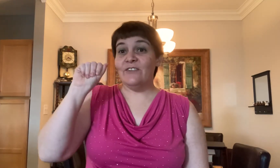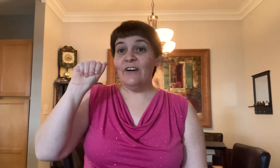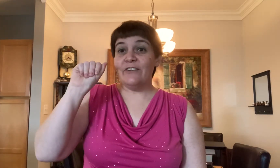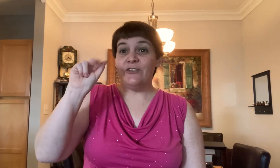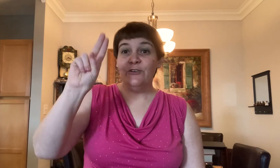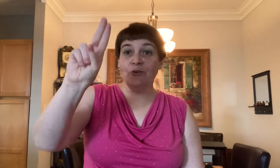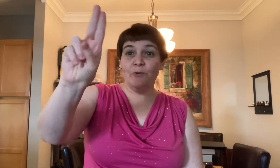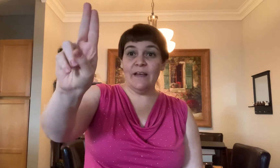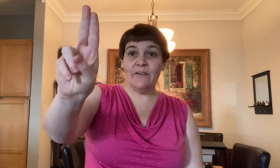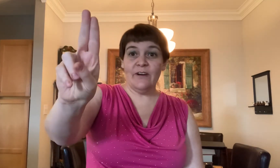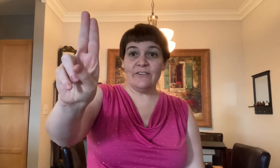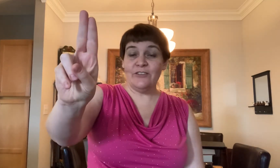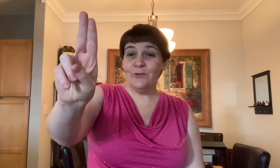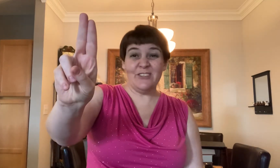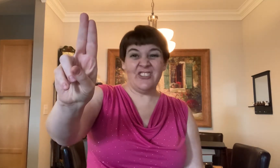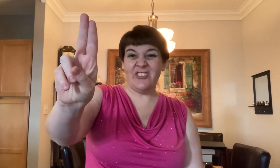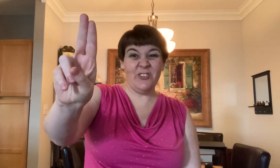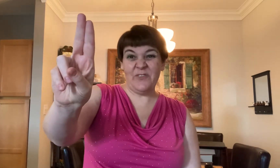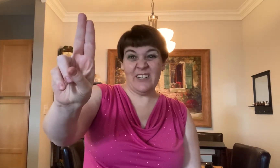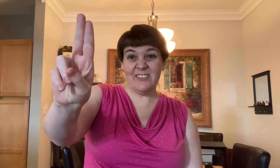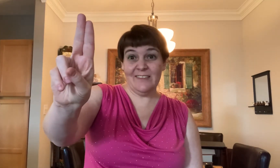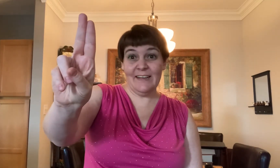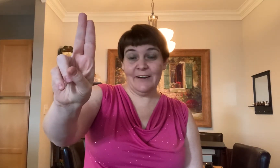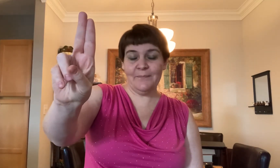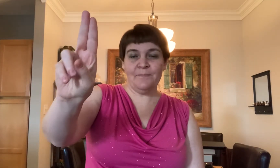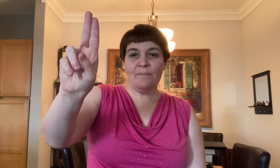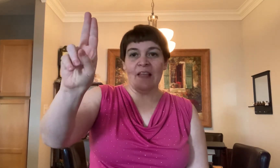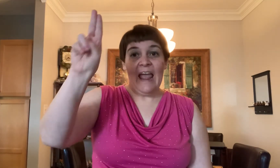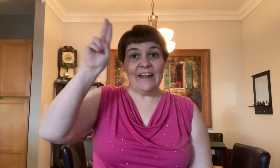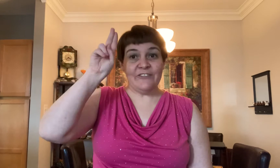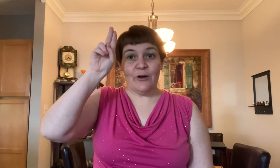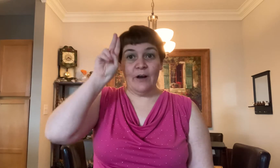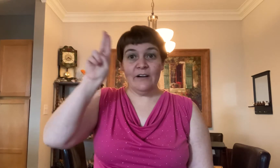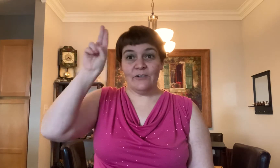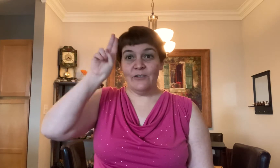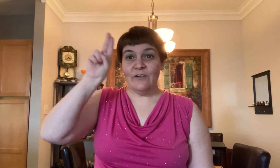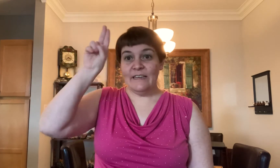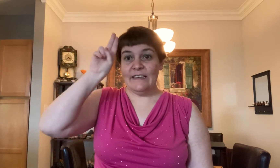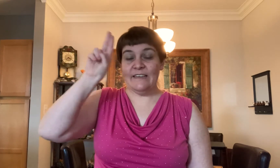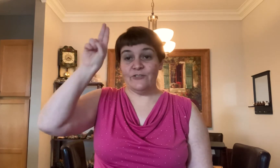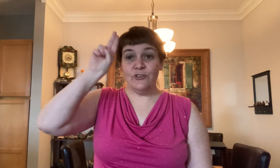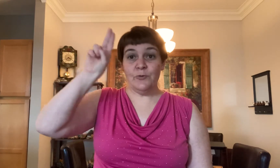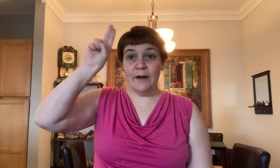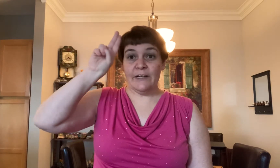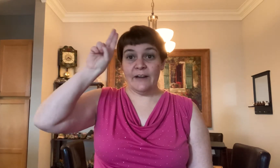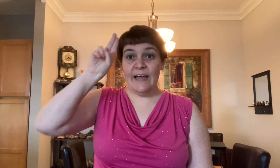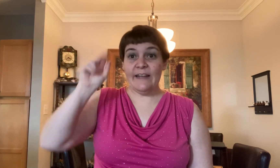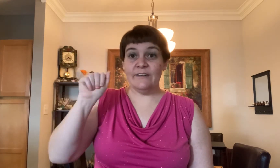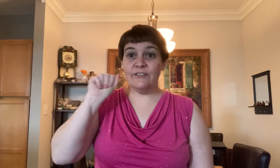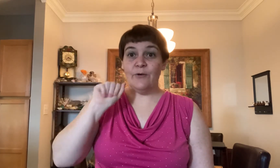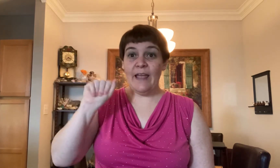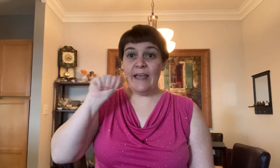letter U, and the letter U is just 2 fingers in the air. And so uncle is U by your head. So